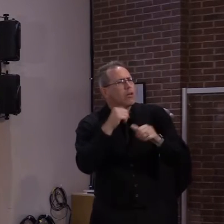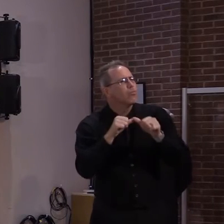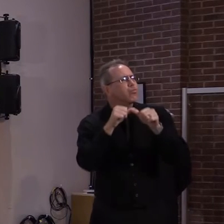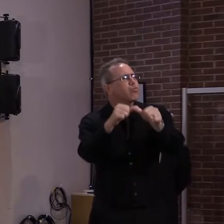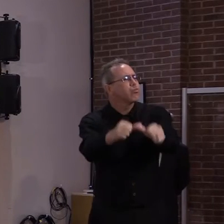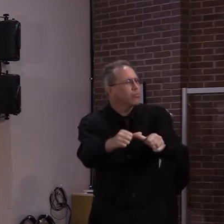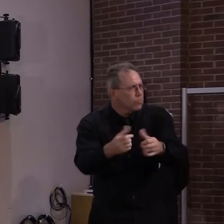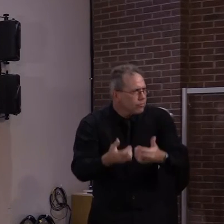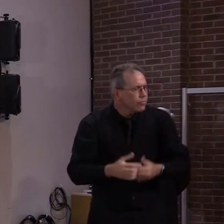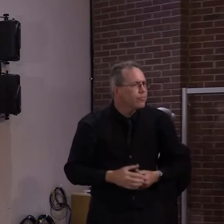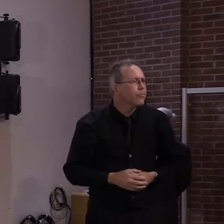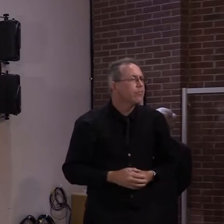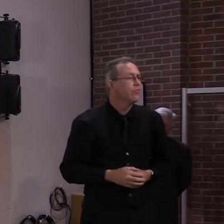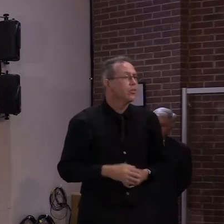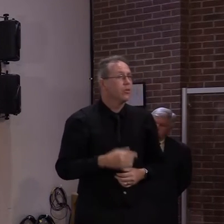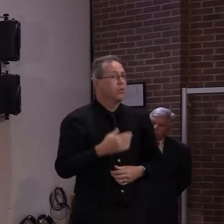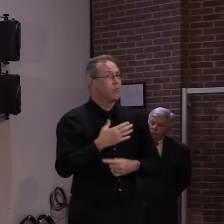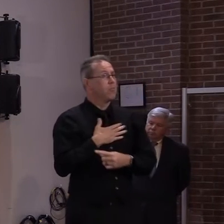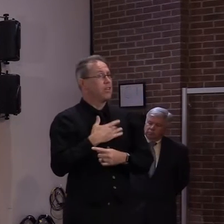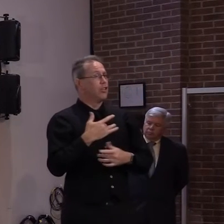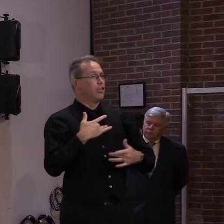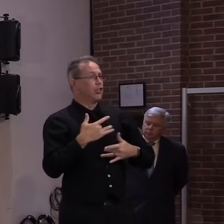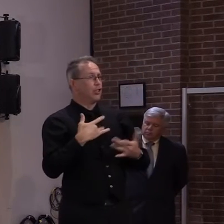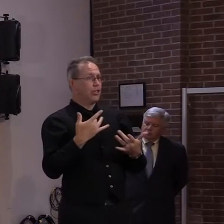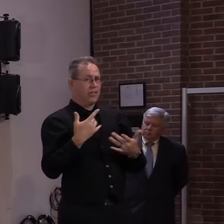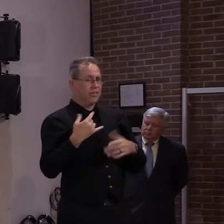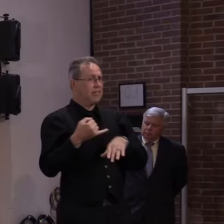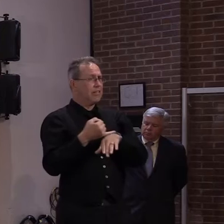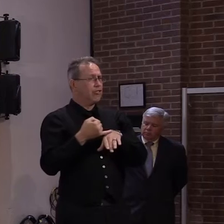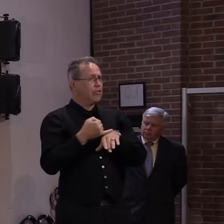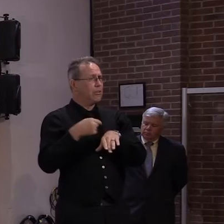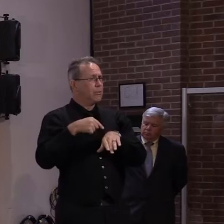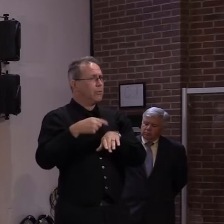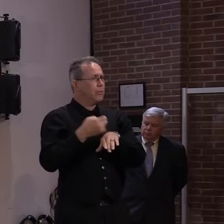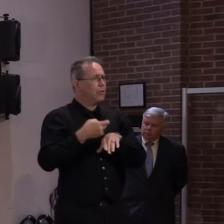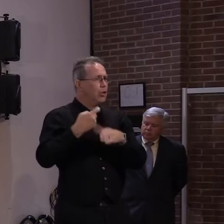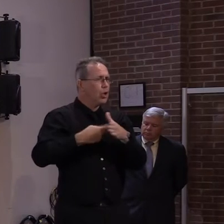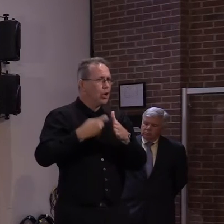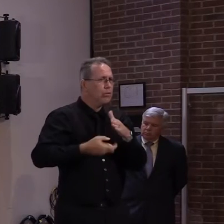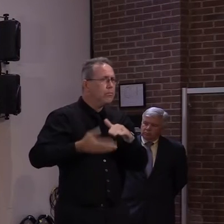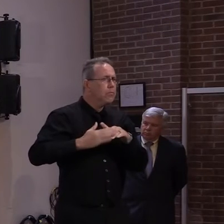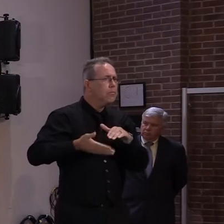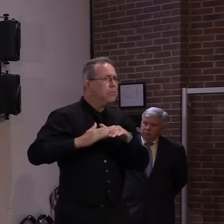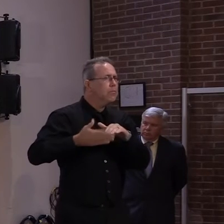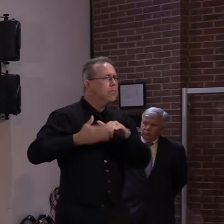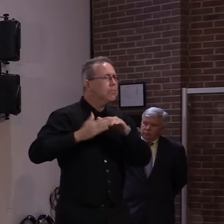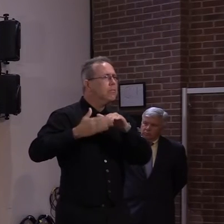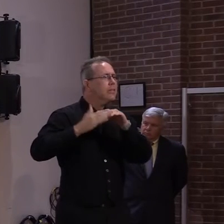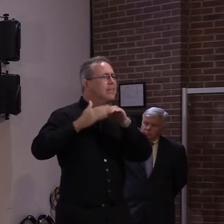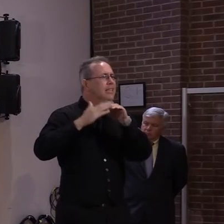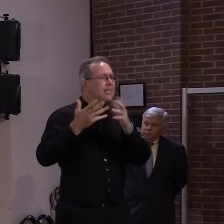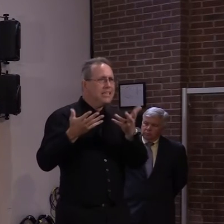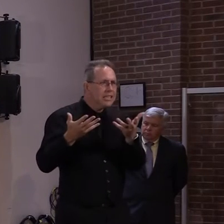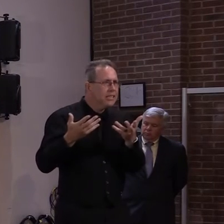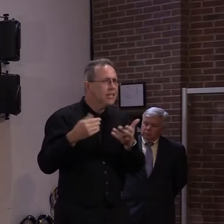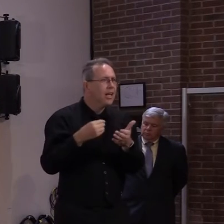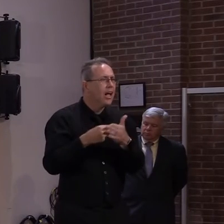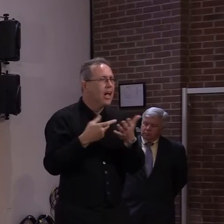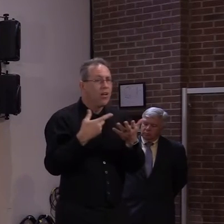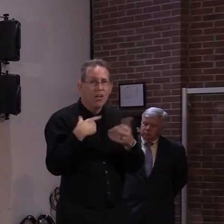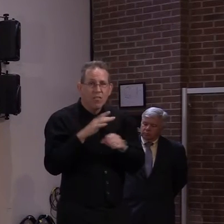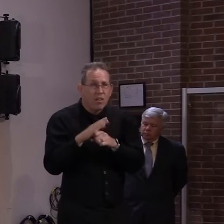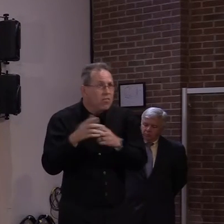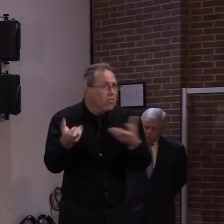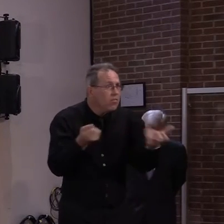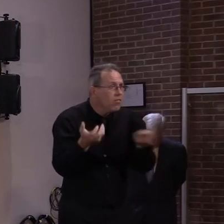am concerned about the supply chain. And that's why the flexibility is necessary in order to accomplish what we want